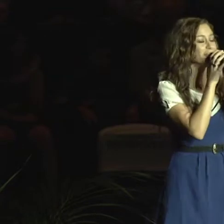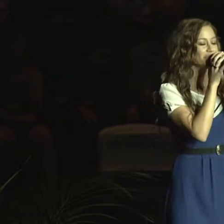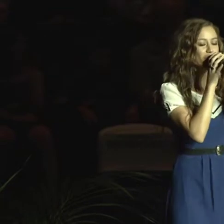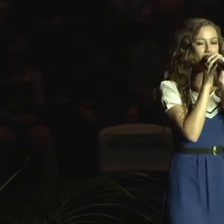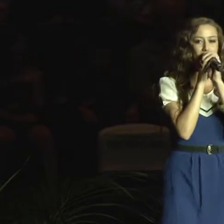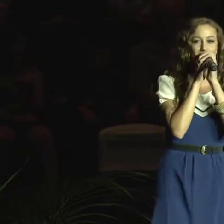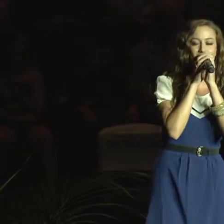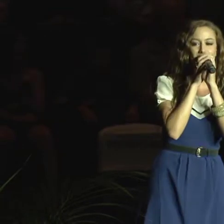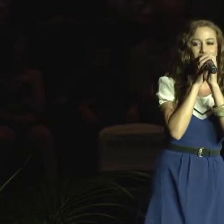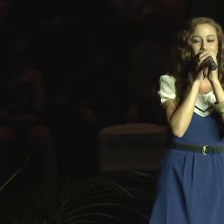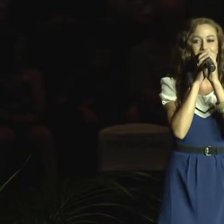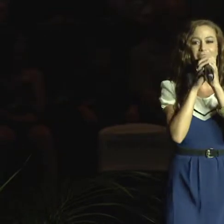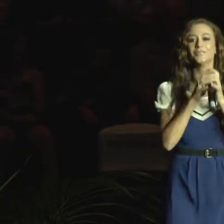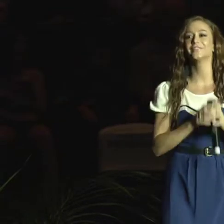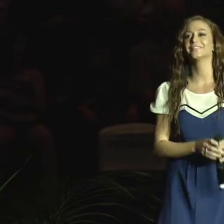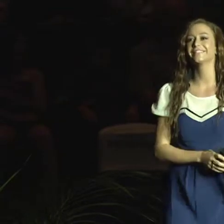forever,